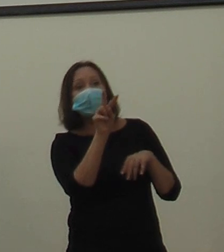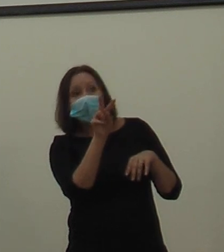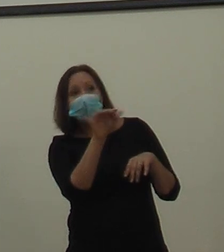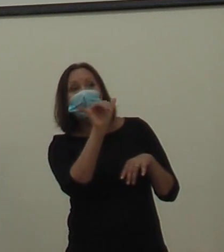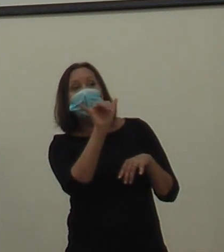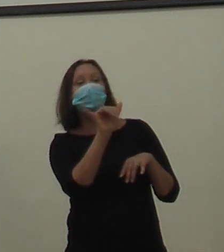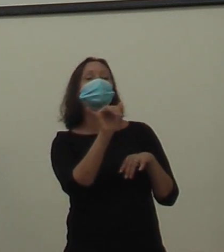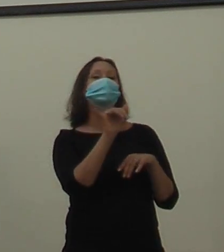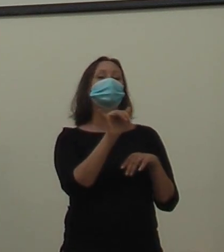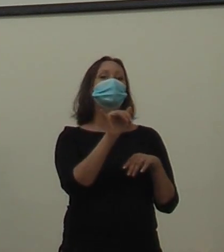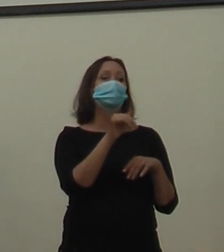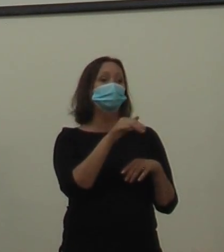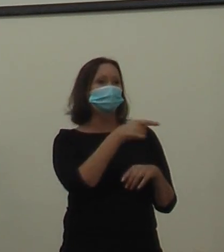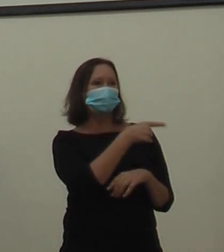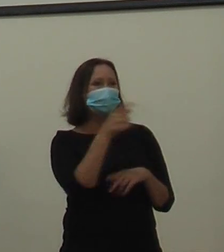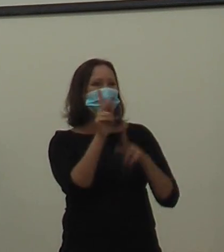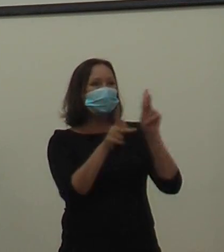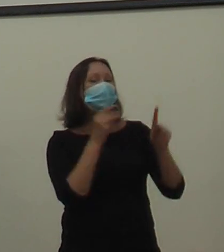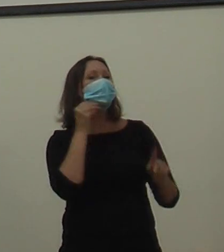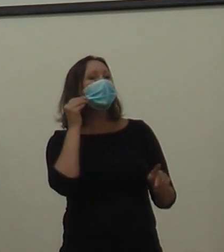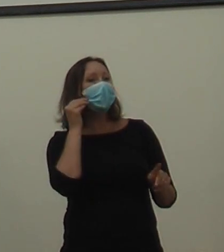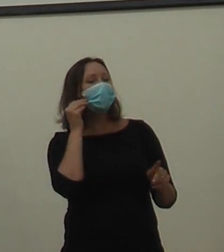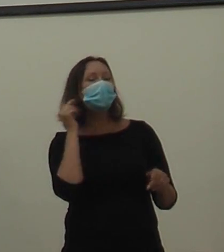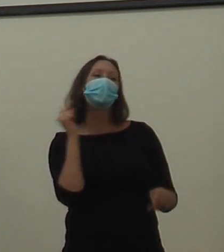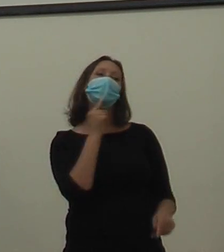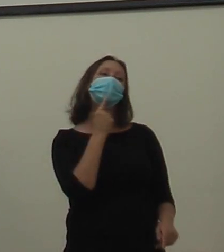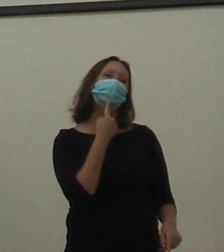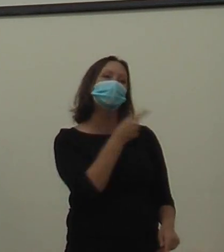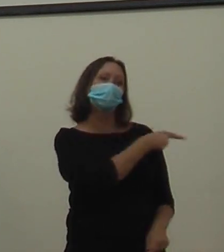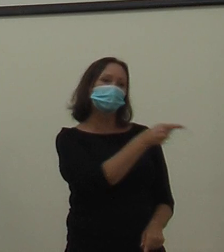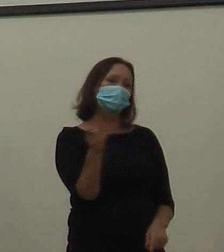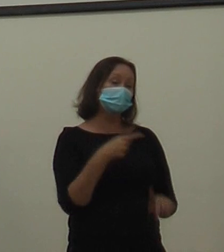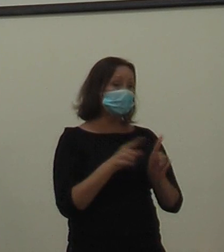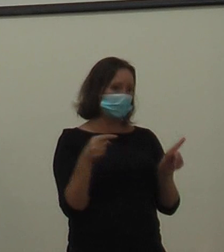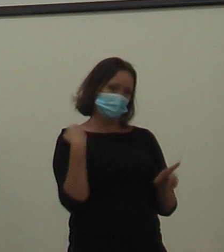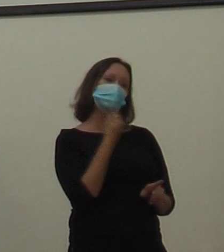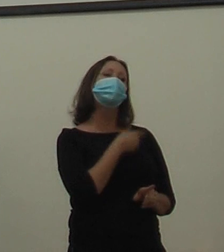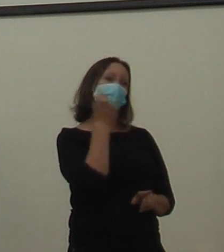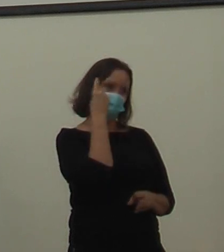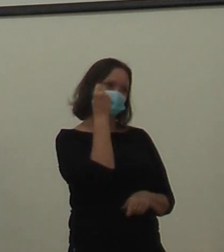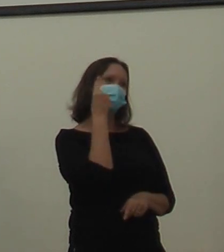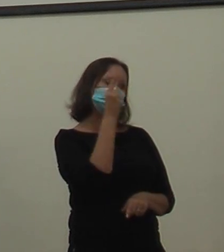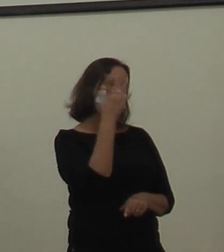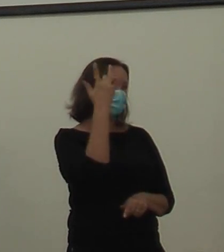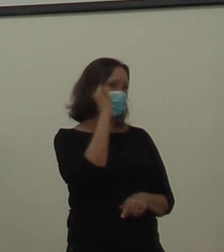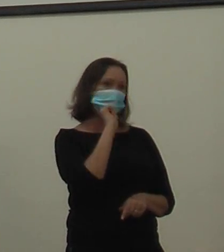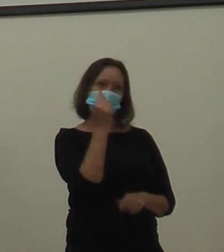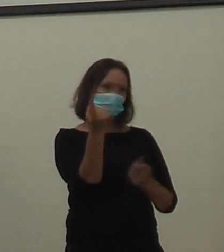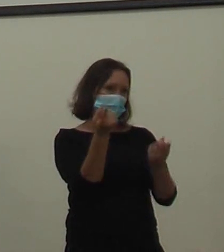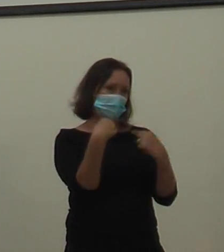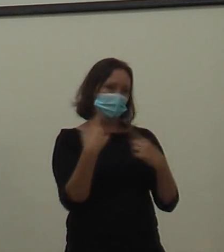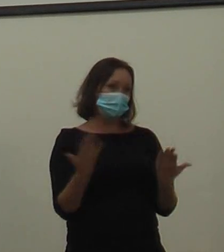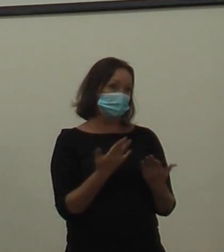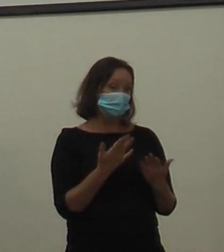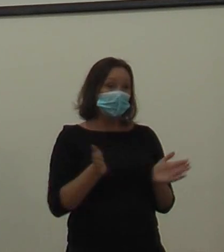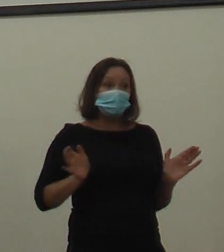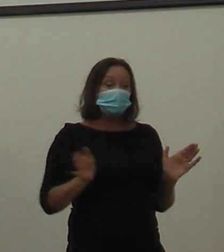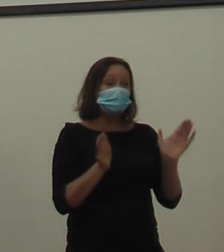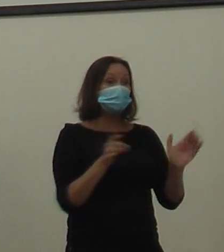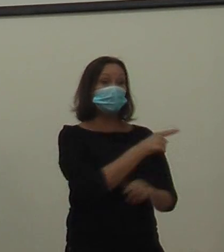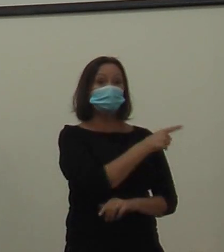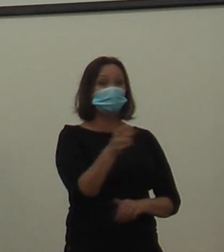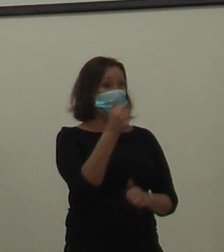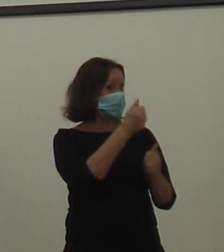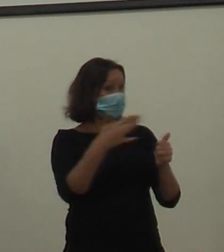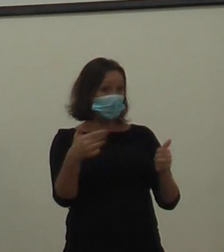at home, we want you to know that you're missed, but we understand and we encourage you. And if there's anything we can do for you, we